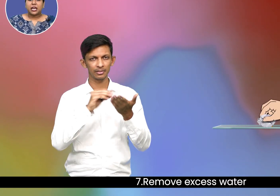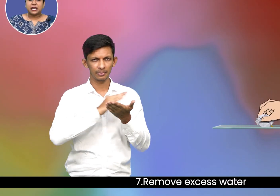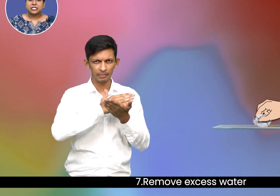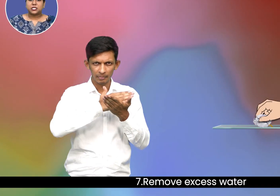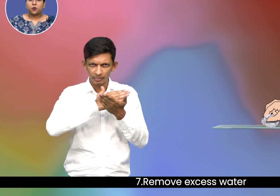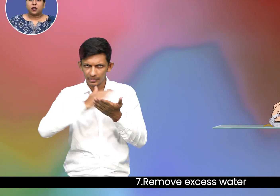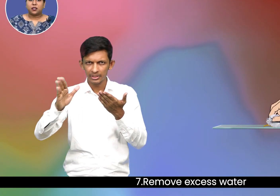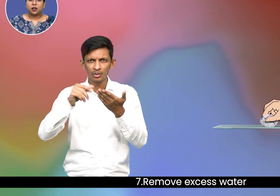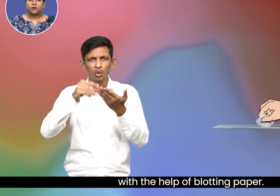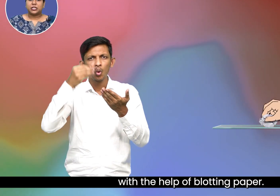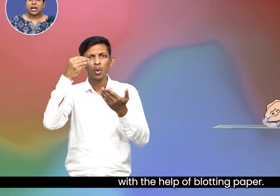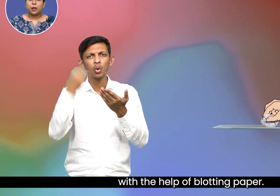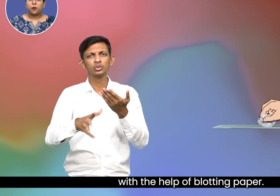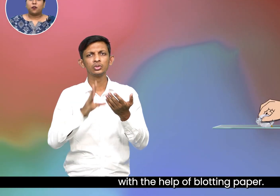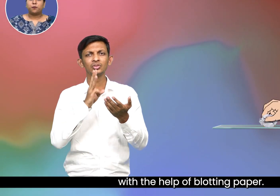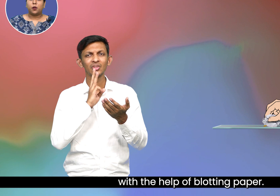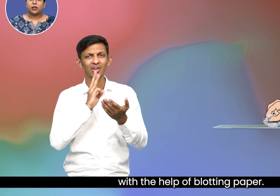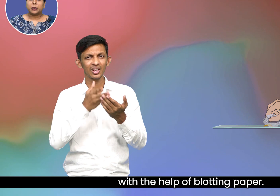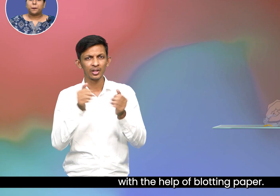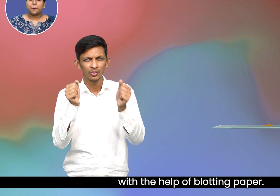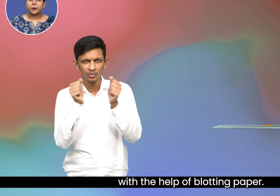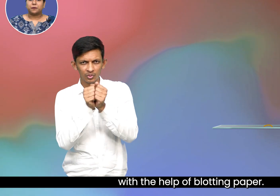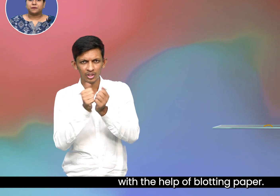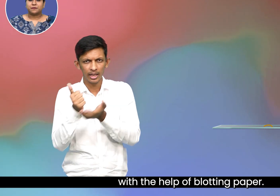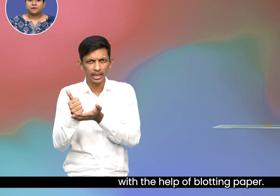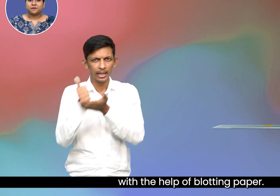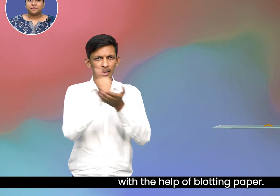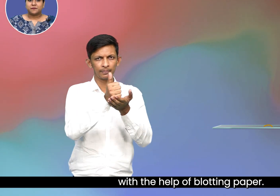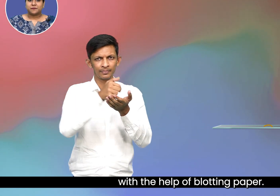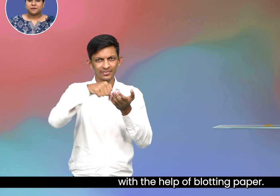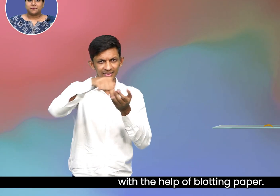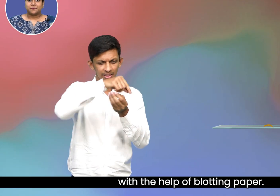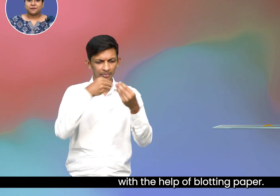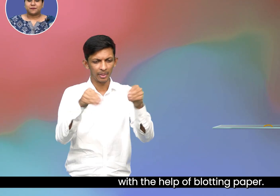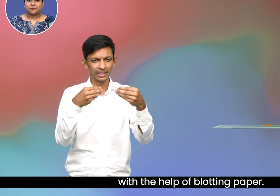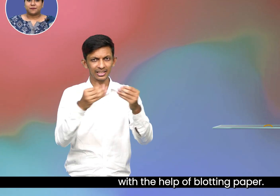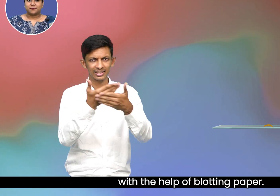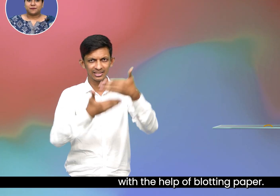Remove the excess water with the help of blotting paper.